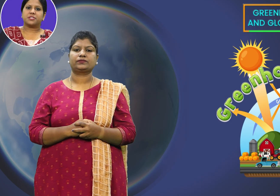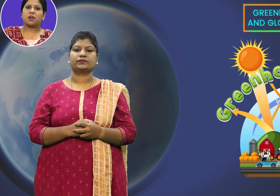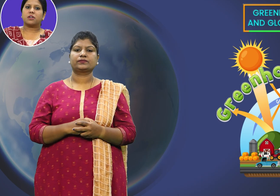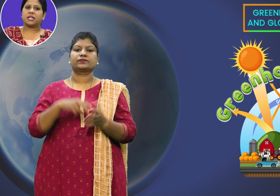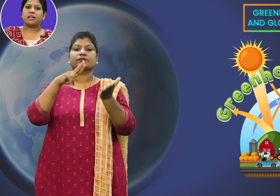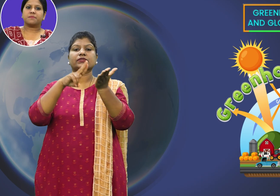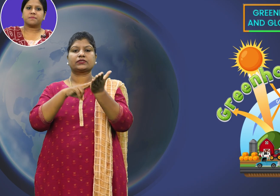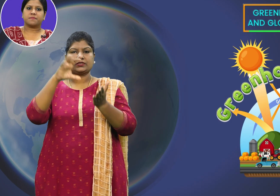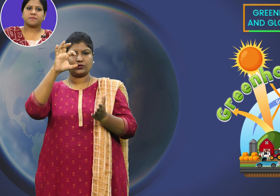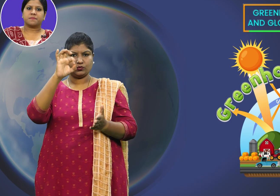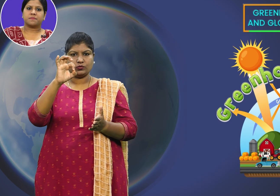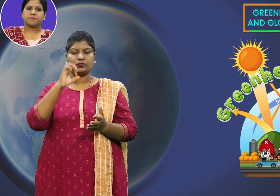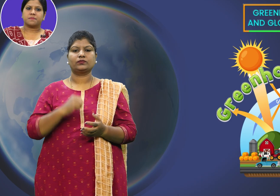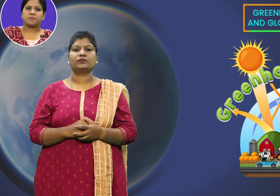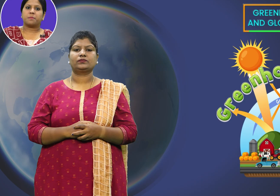nitrous oxide,